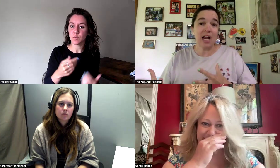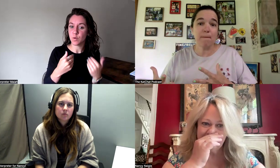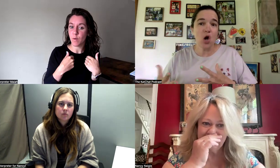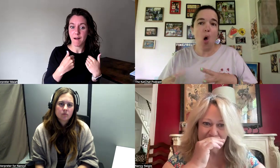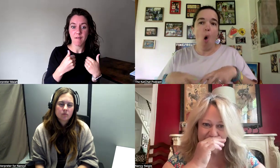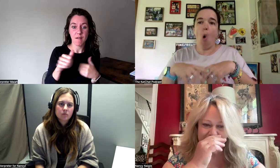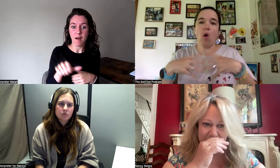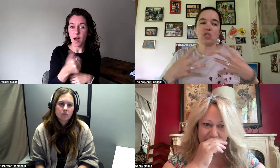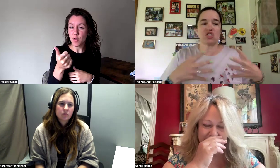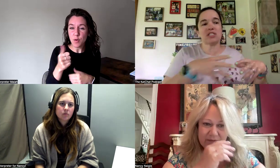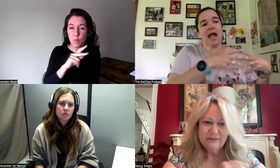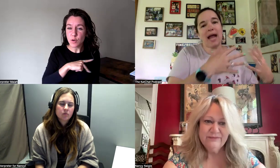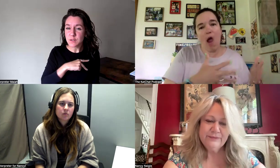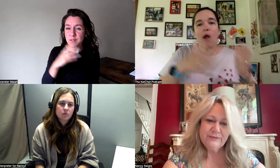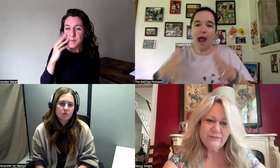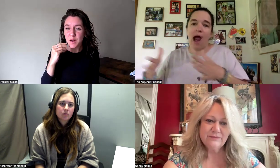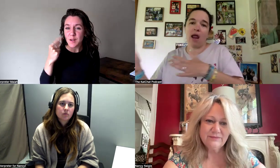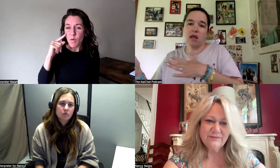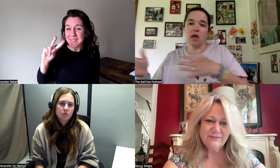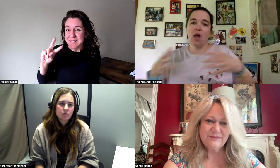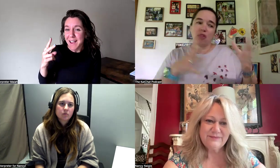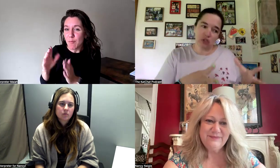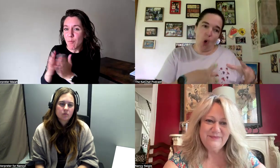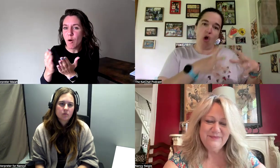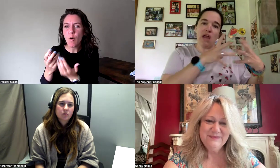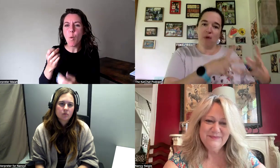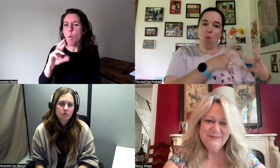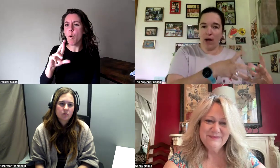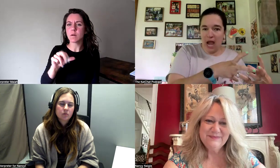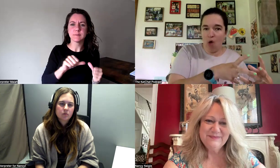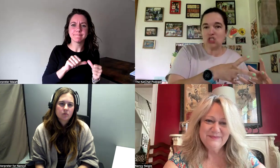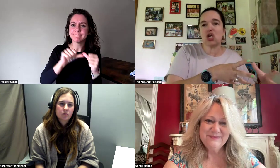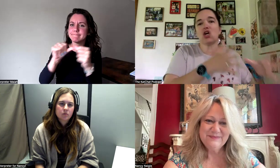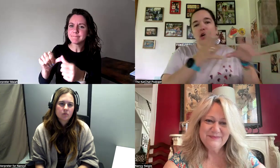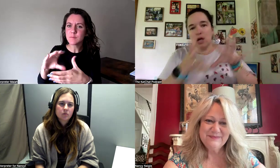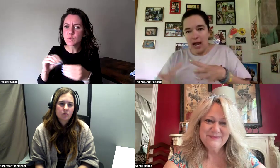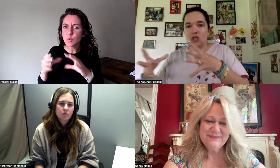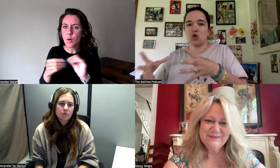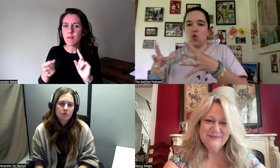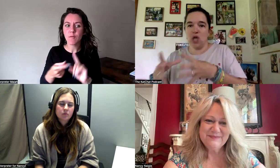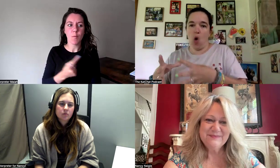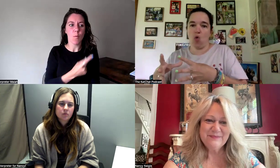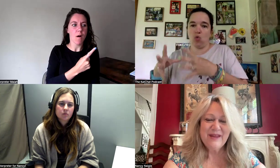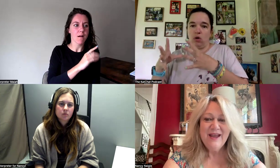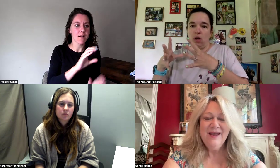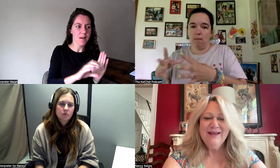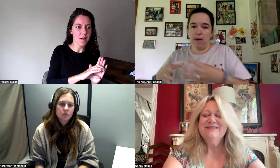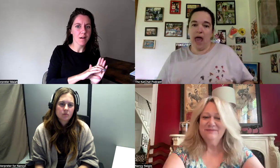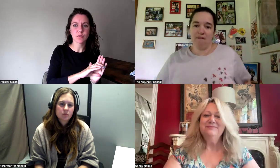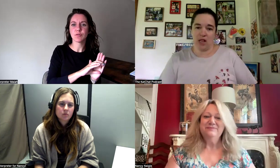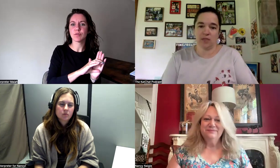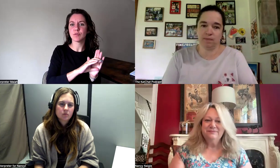the second book? Or was it just like carry on the story from one character into its